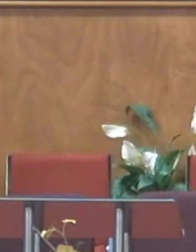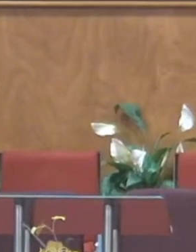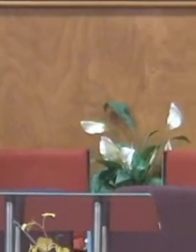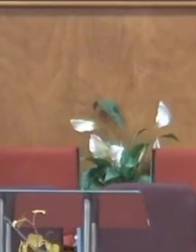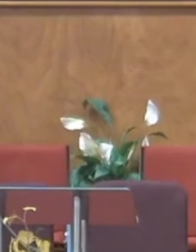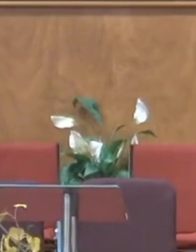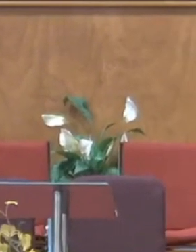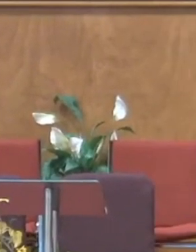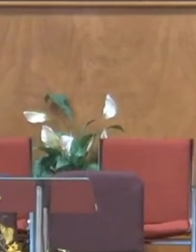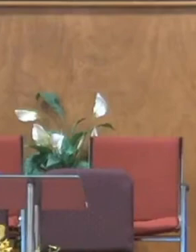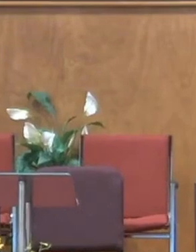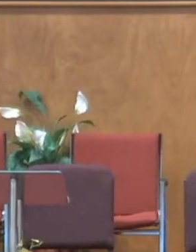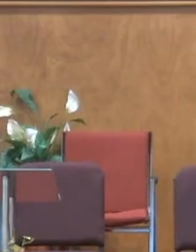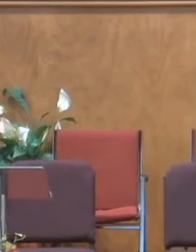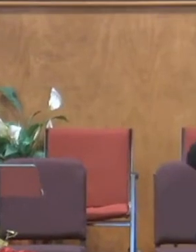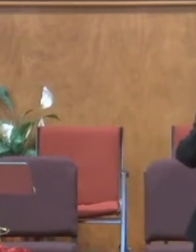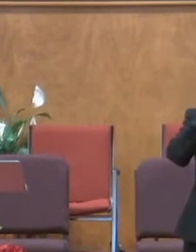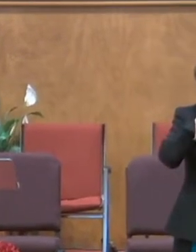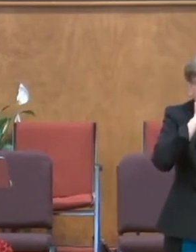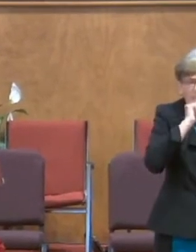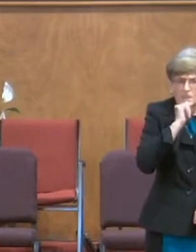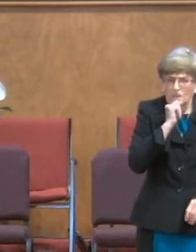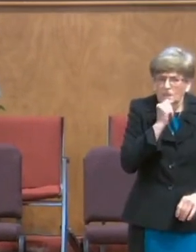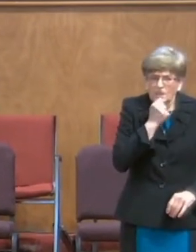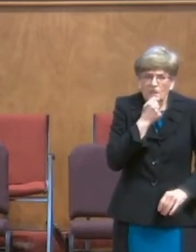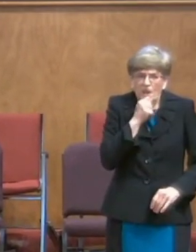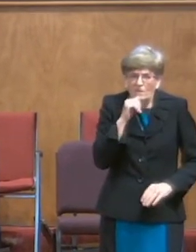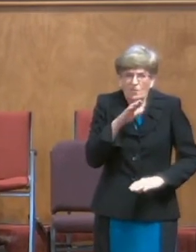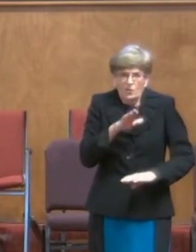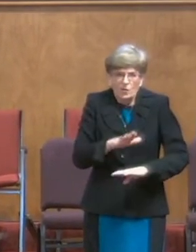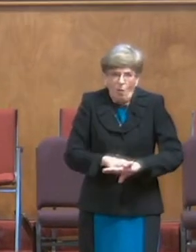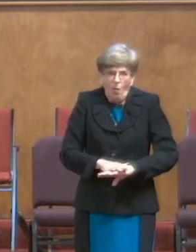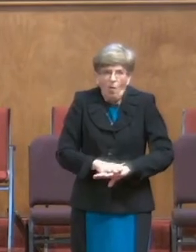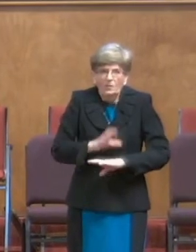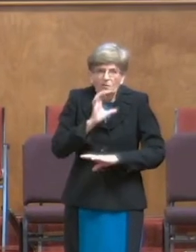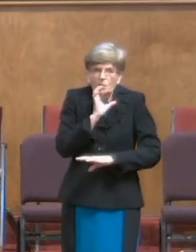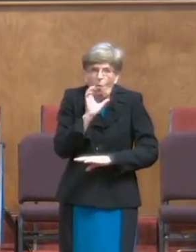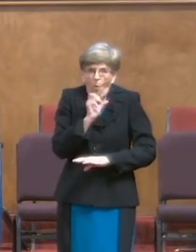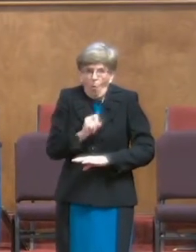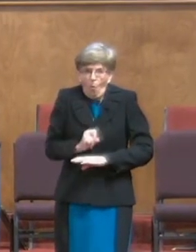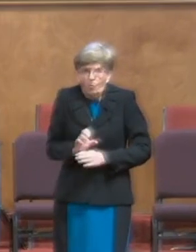Jesus was hanging on what we like to call the old rugged cross.